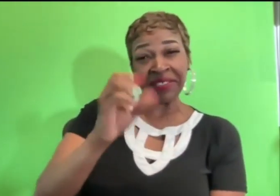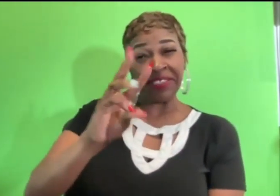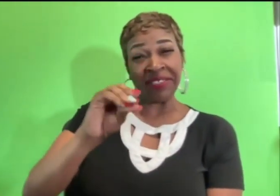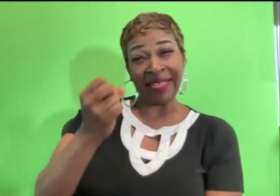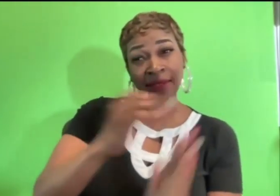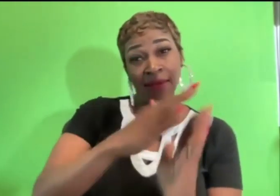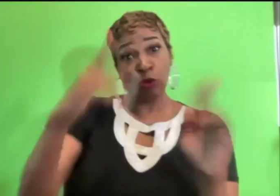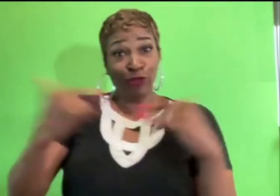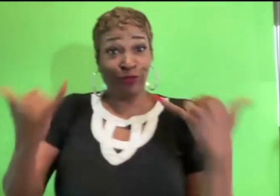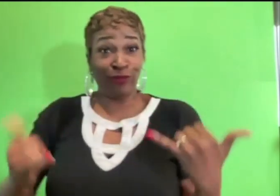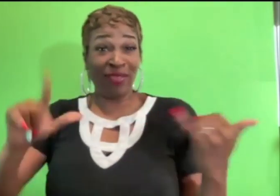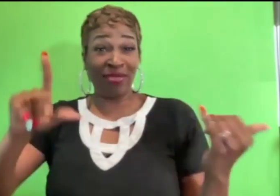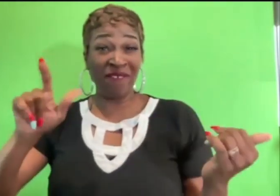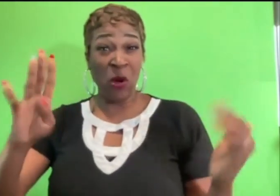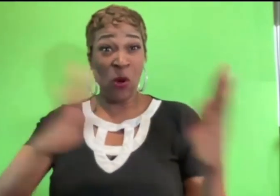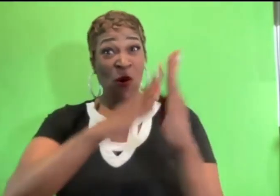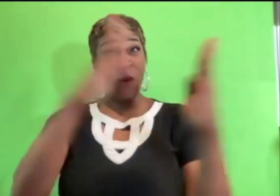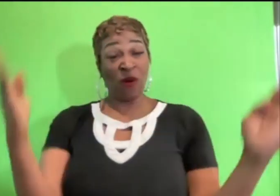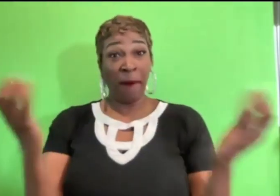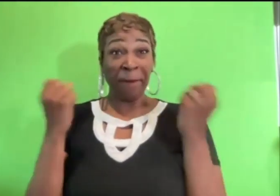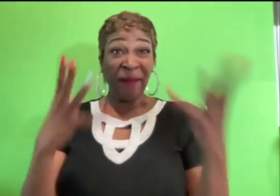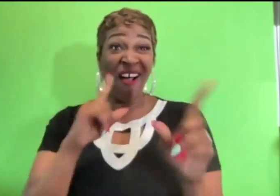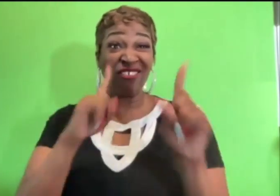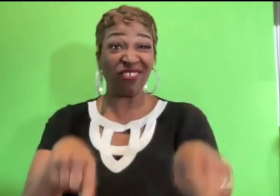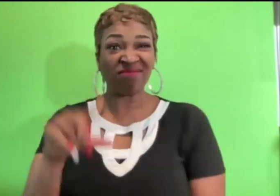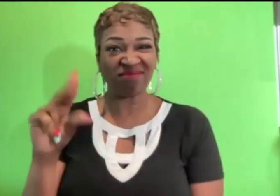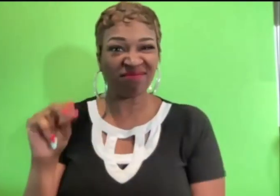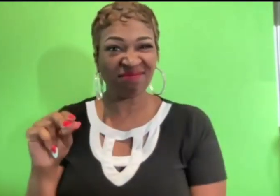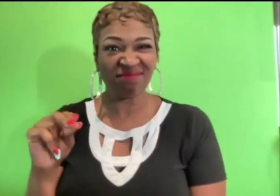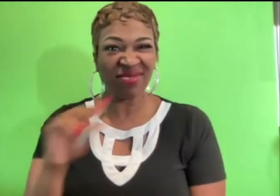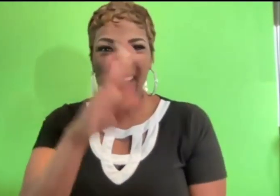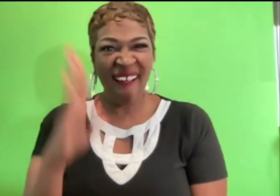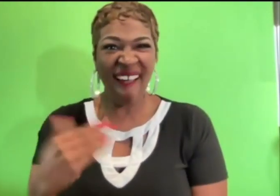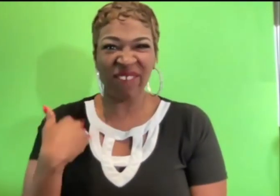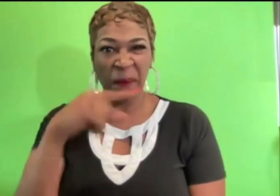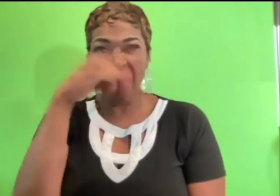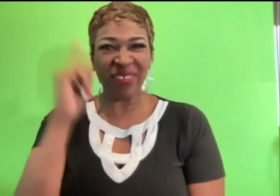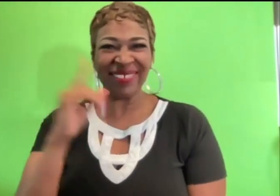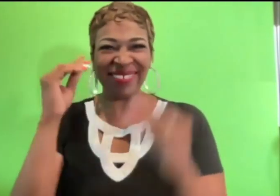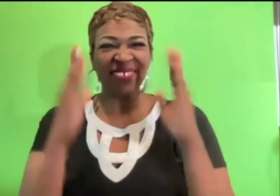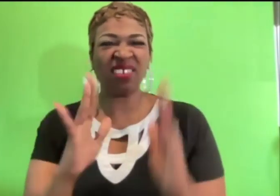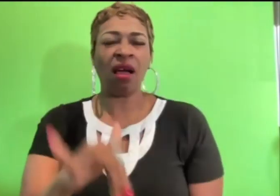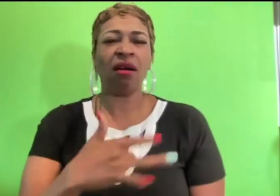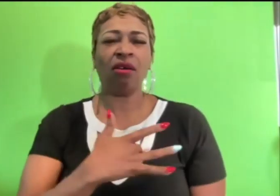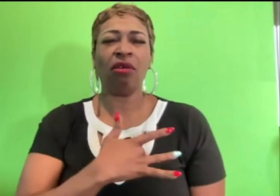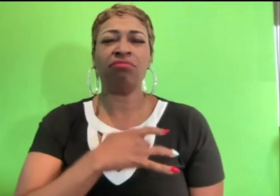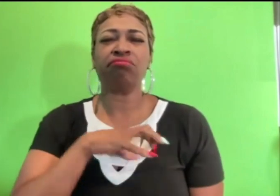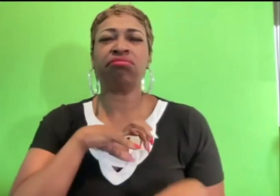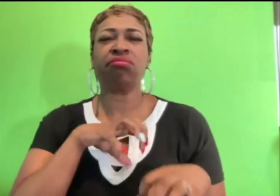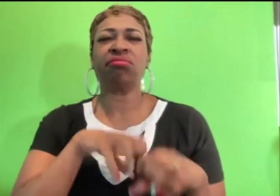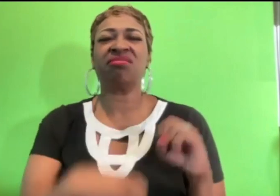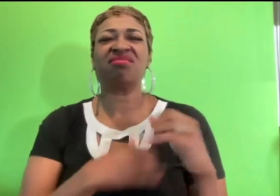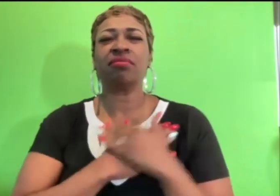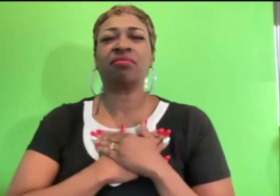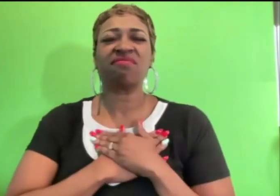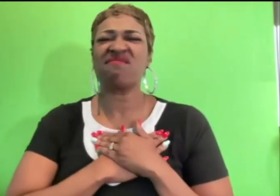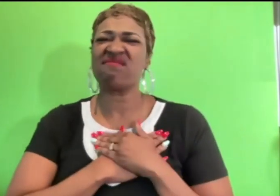school, college, people young and old, and many of them said they had never, ever, ever